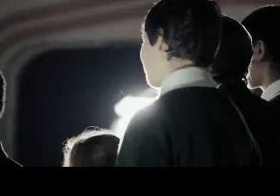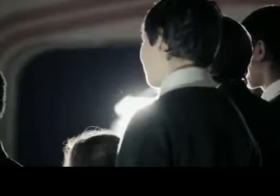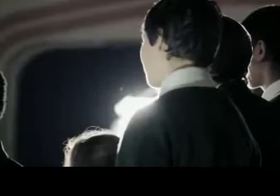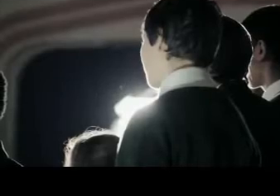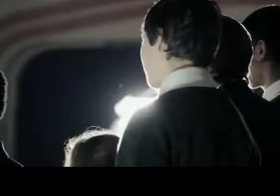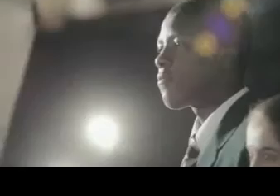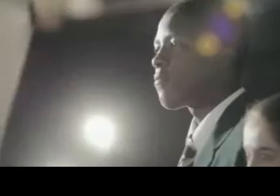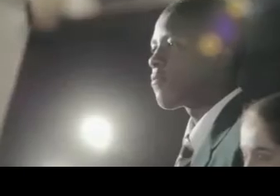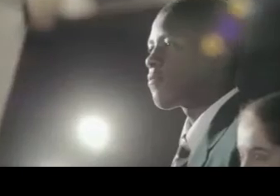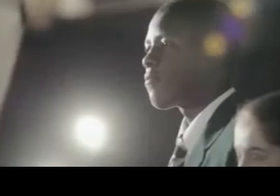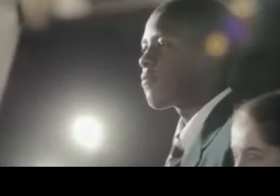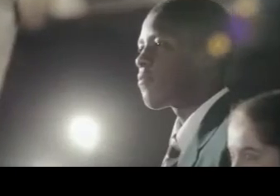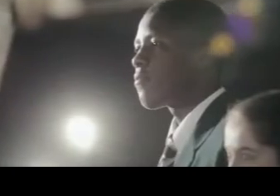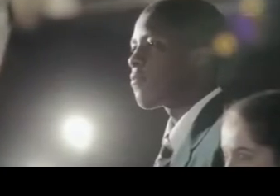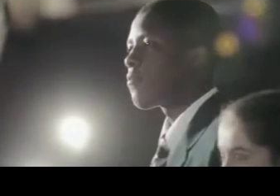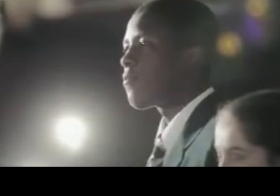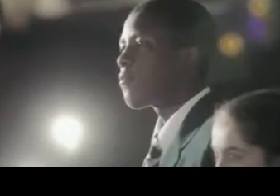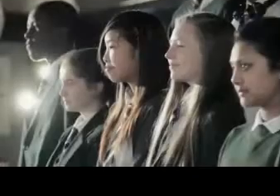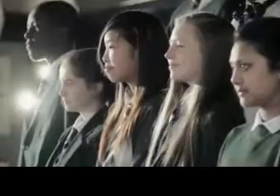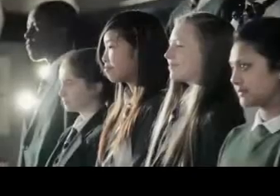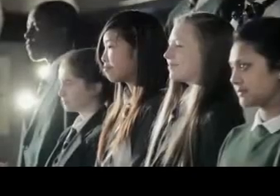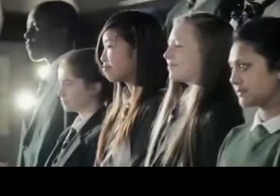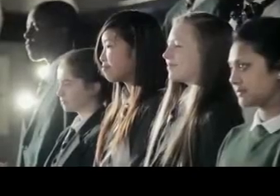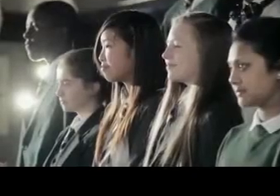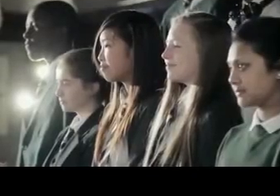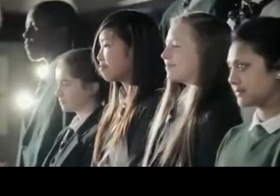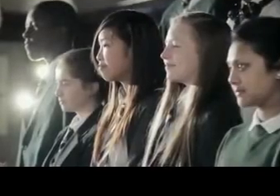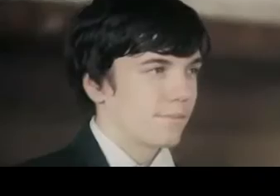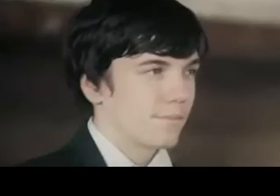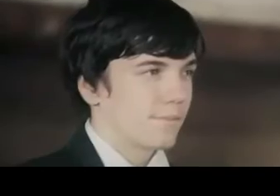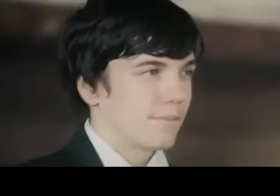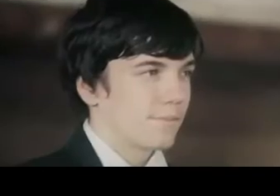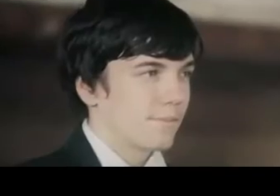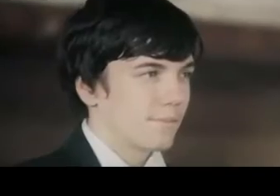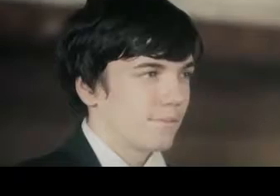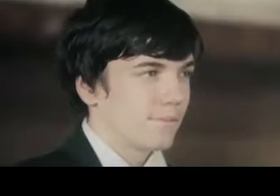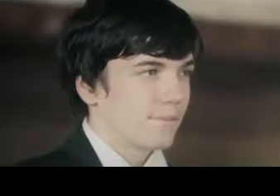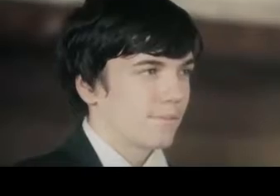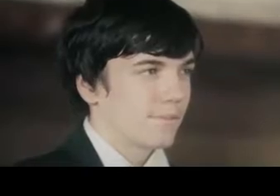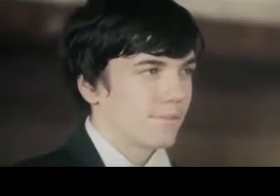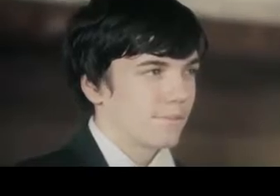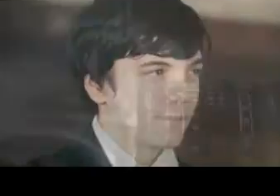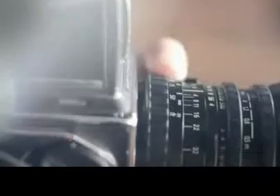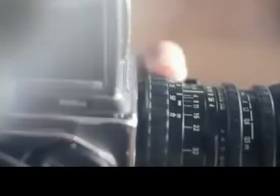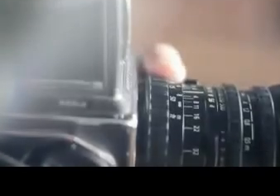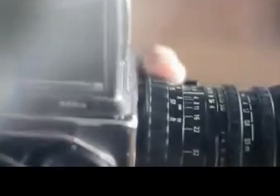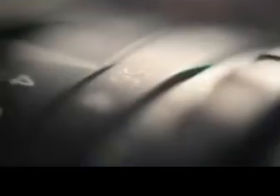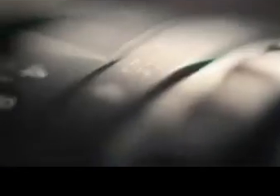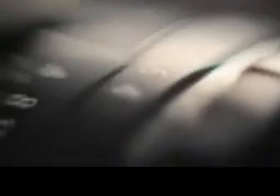in sexuality, and in belief. In the way we look, and in the way we think.